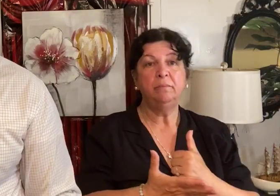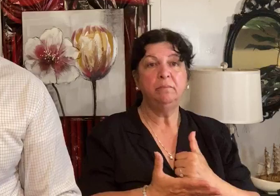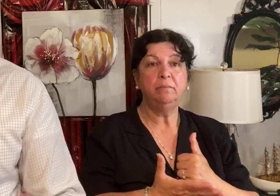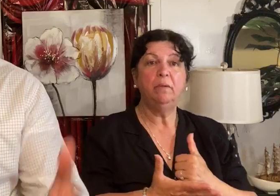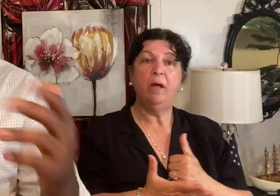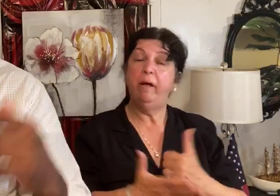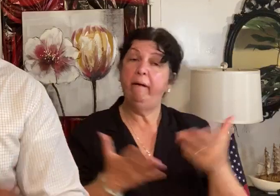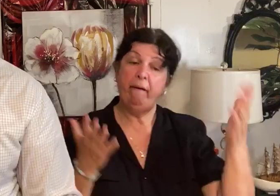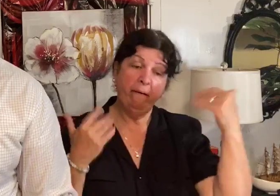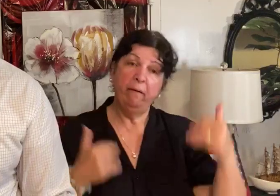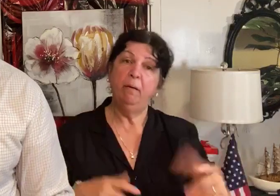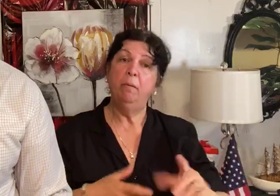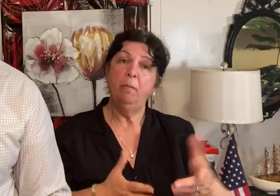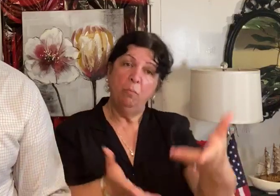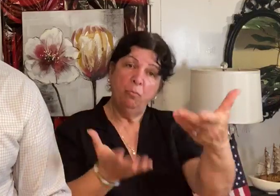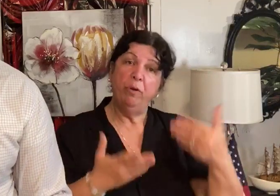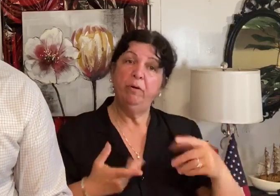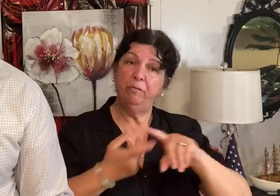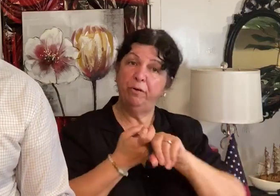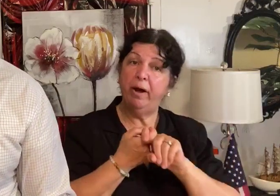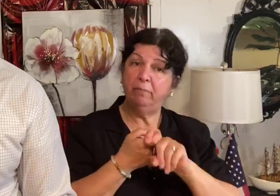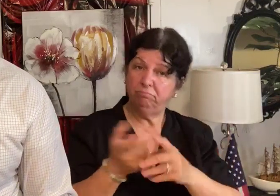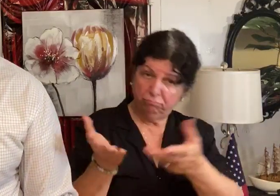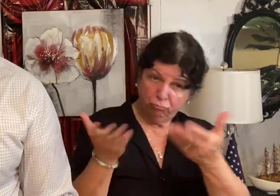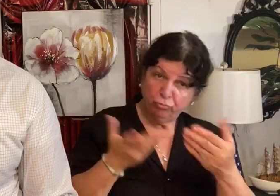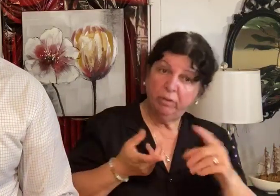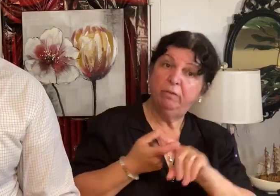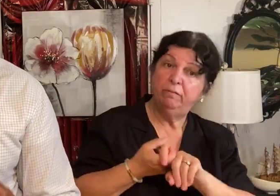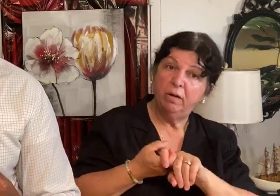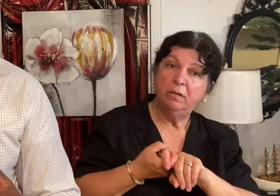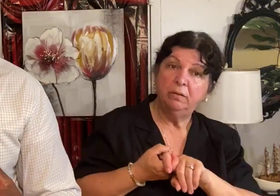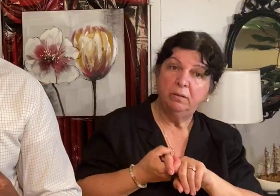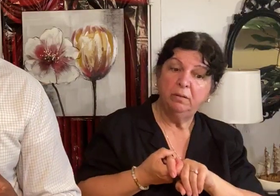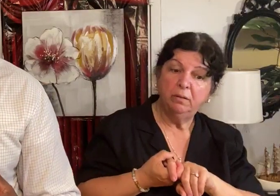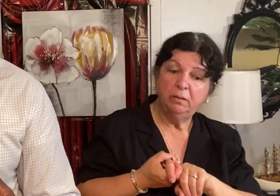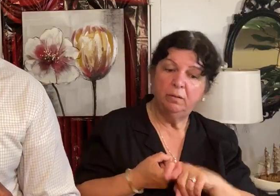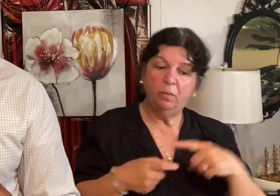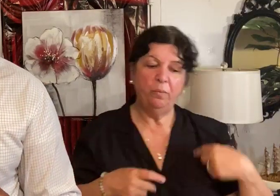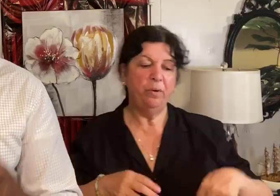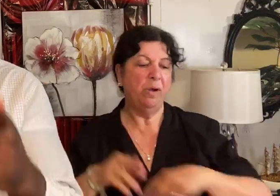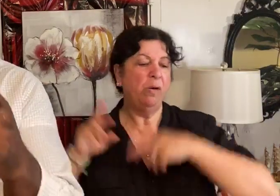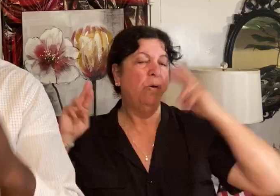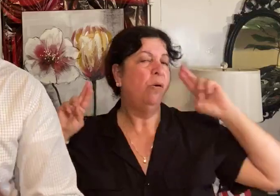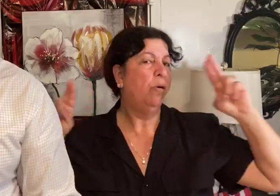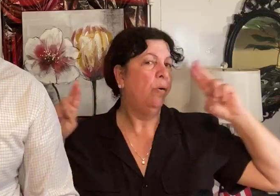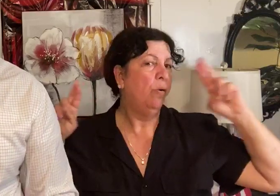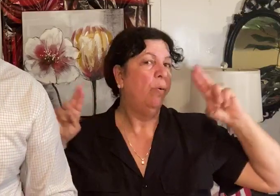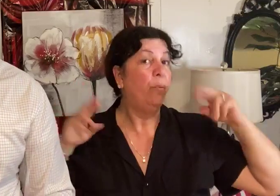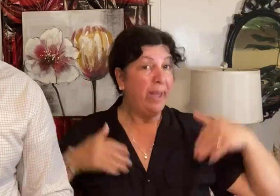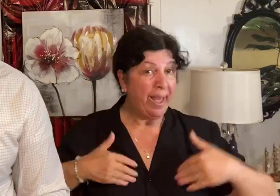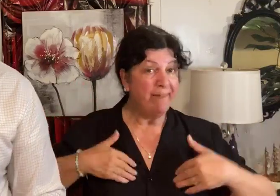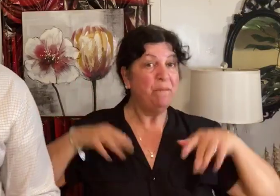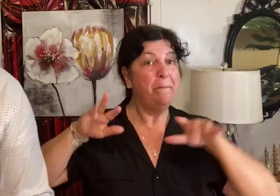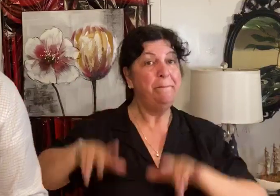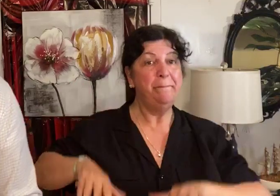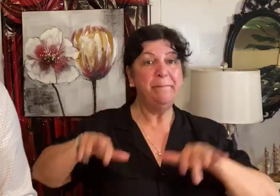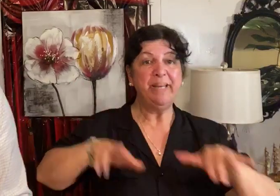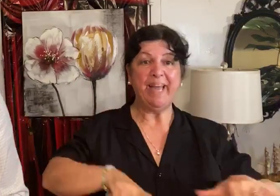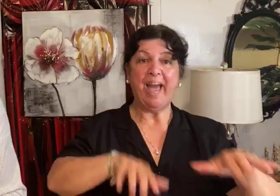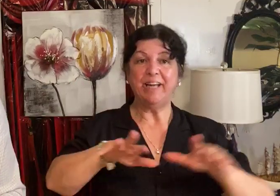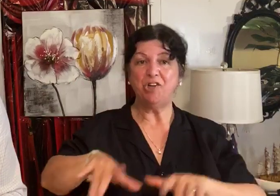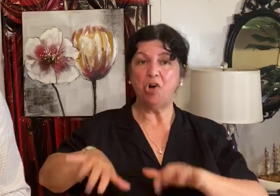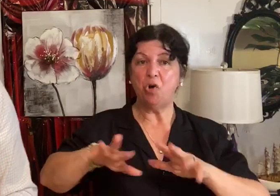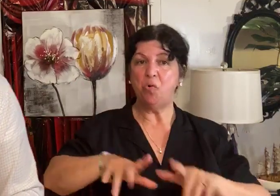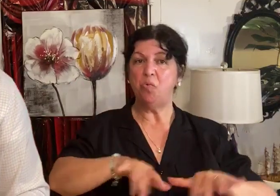And hey, bring a friend. Amen. Bring a friend. And we are hopeful. There is a piano. Amen. They have